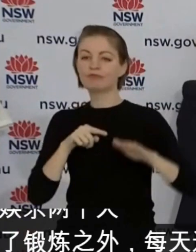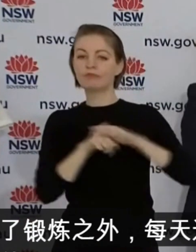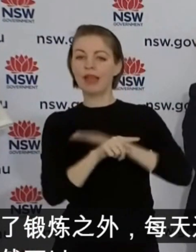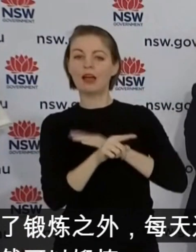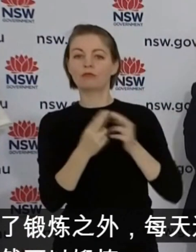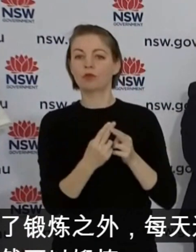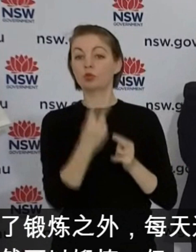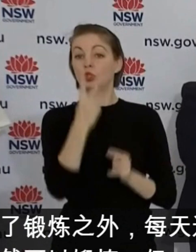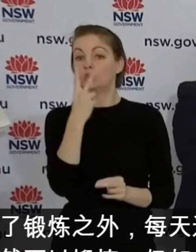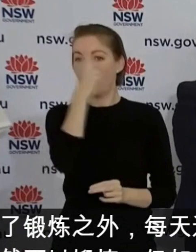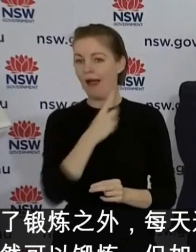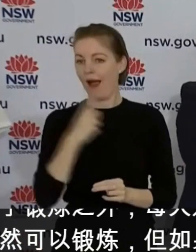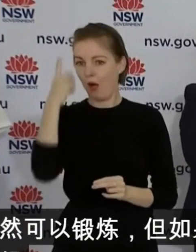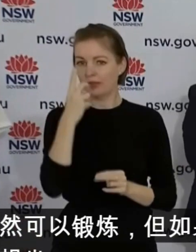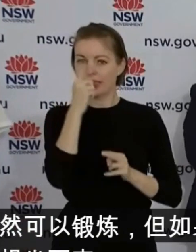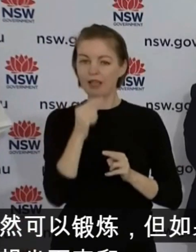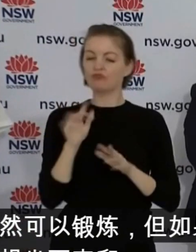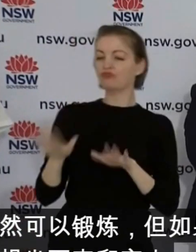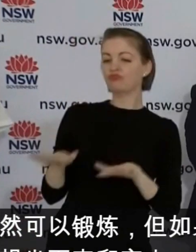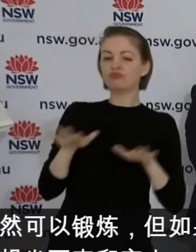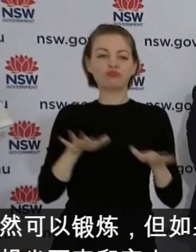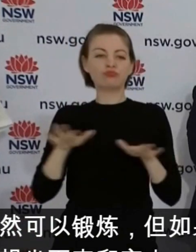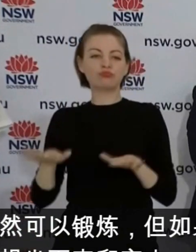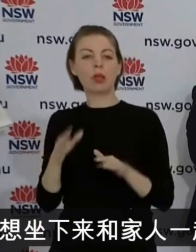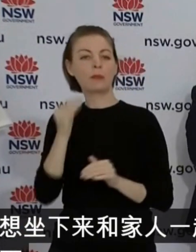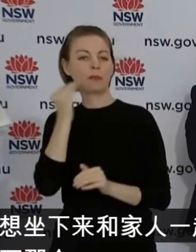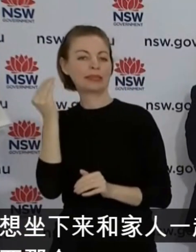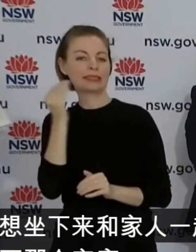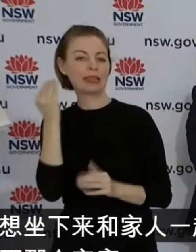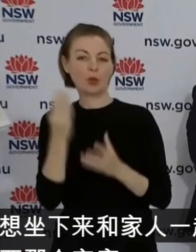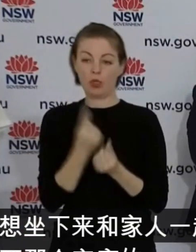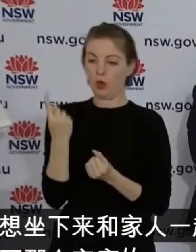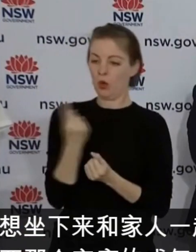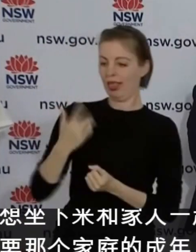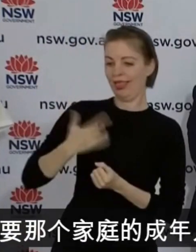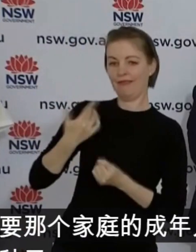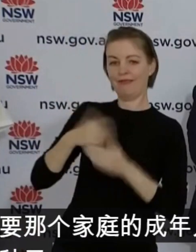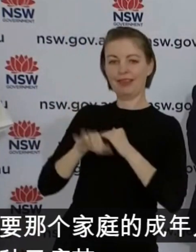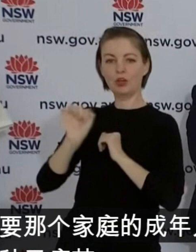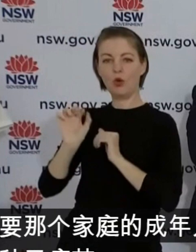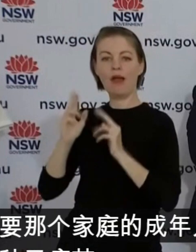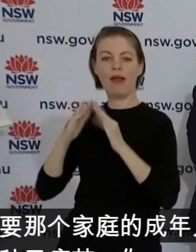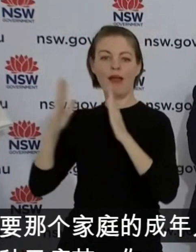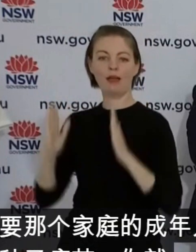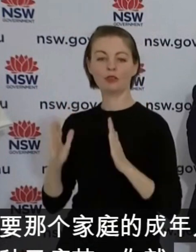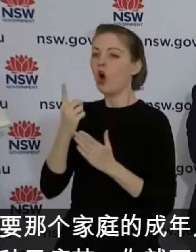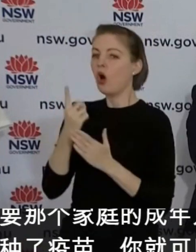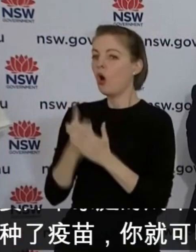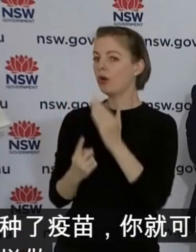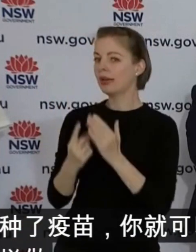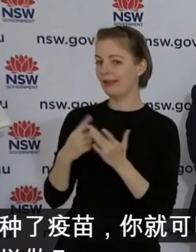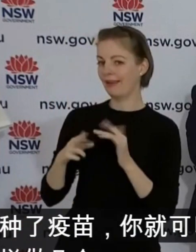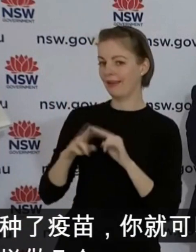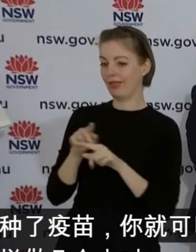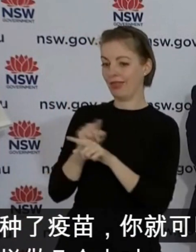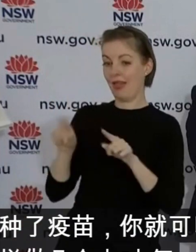you can obviously exercise, but if you just want to sit down and have a picnic with your household, so long as the adults in that household are vaccinated, you're able to do